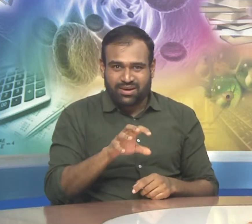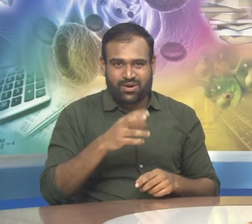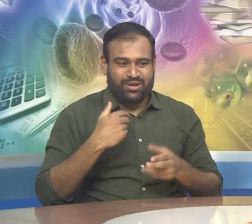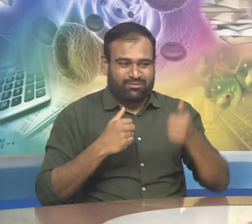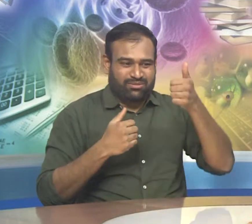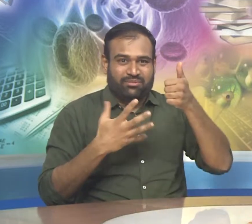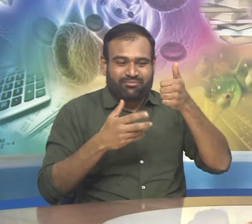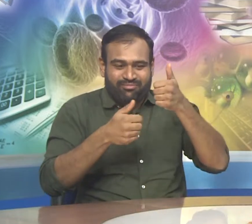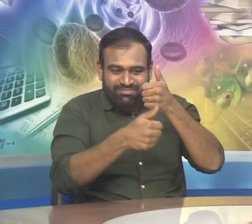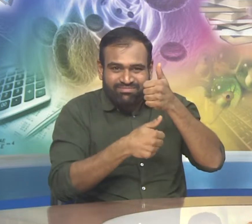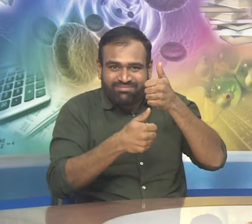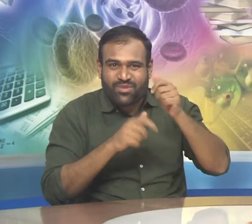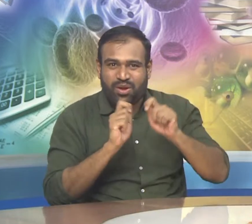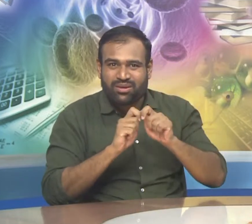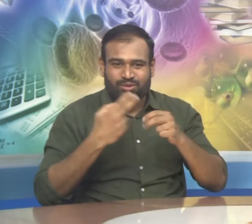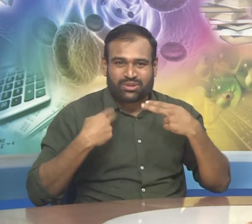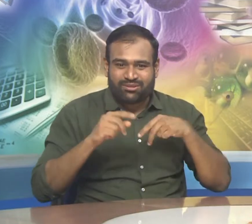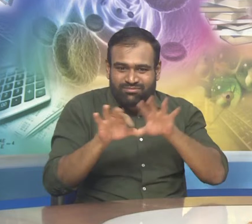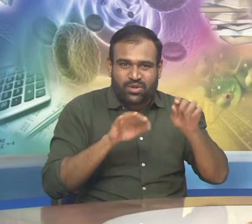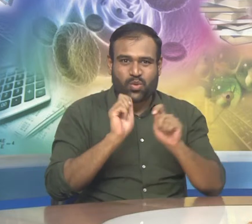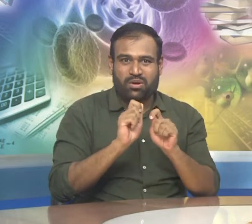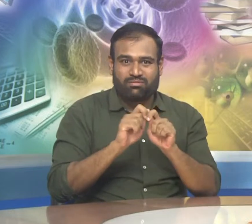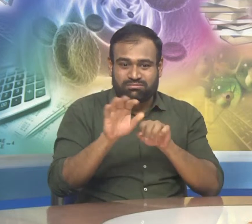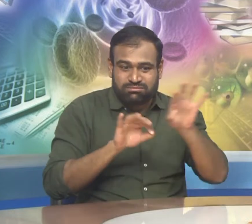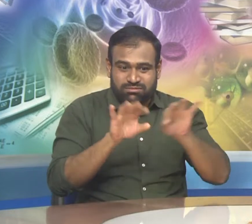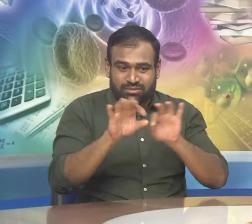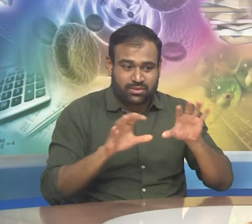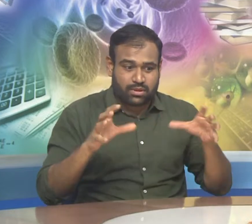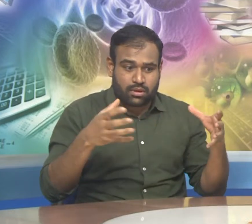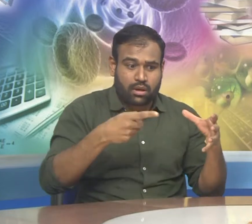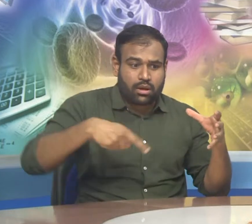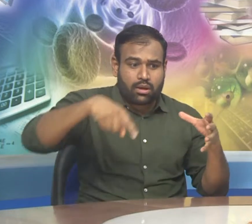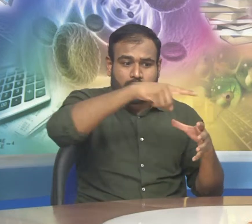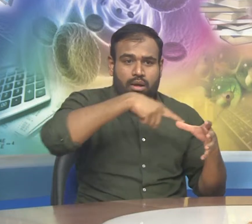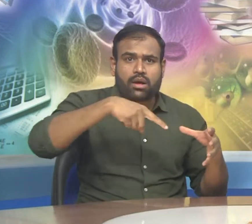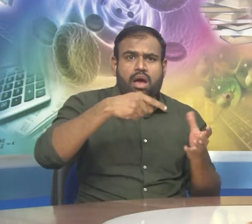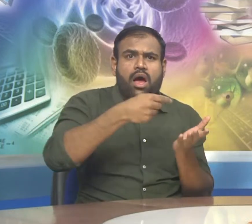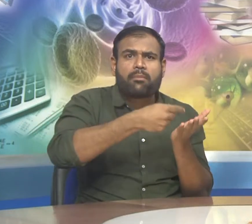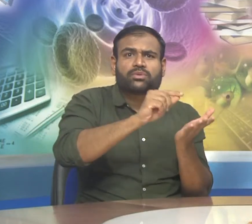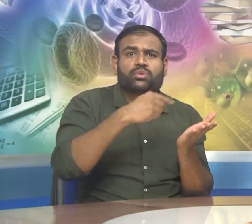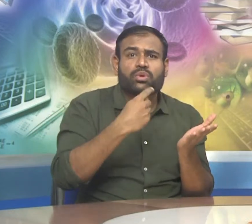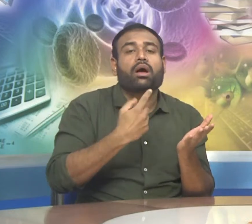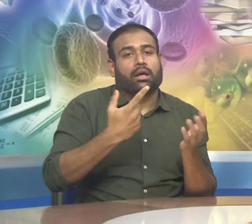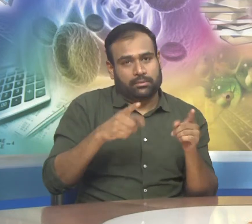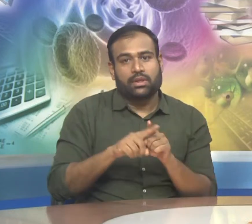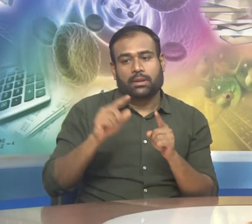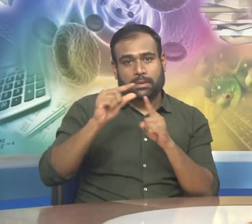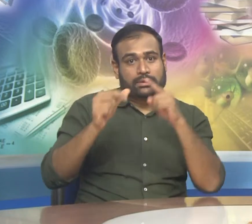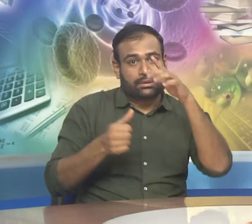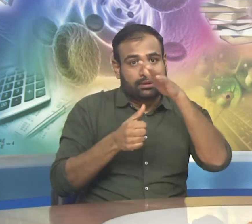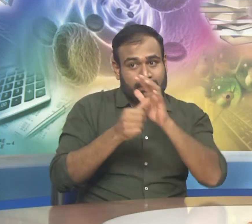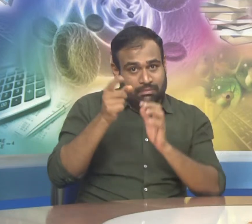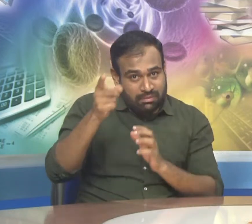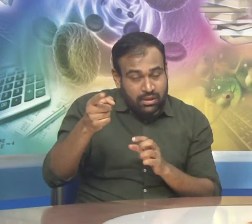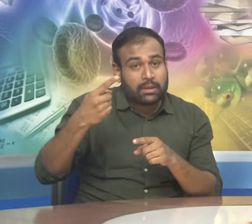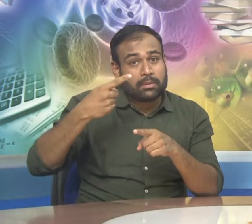Other judges. The President consults the Chief Justice of the Supreme Court, the